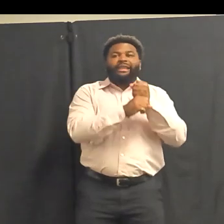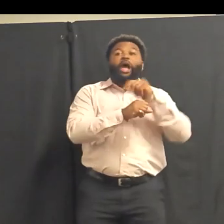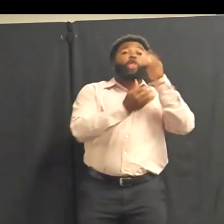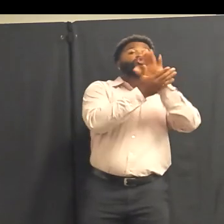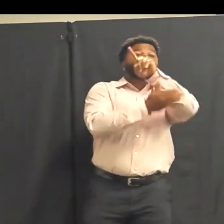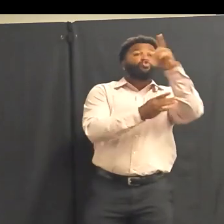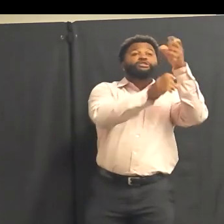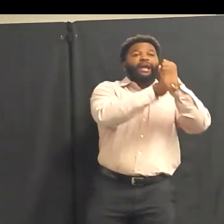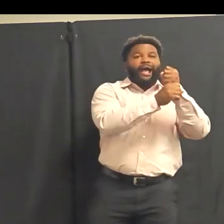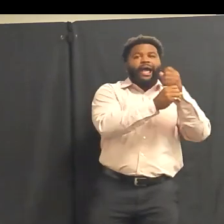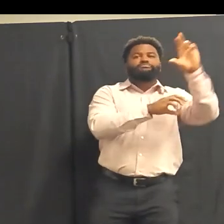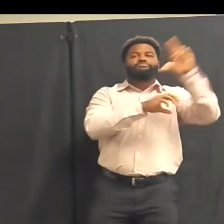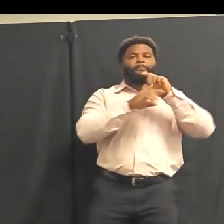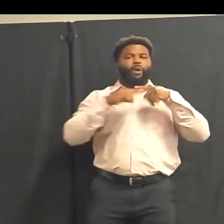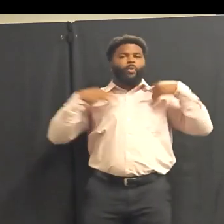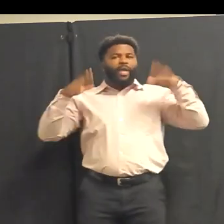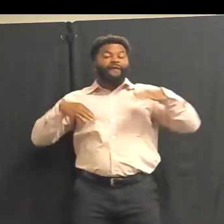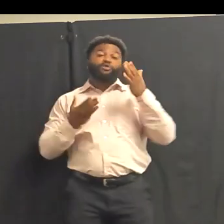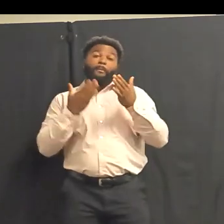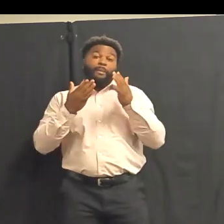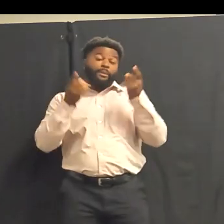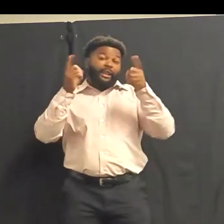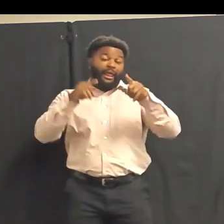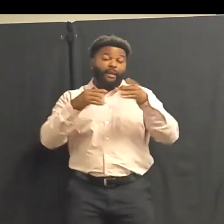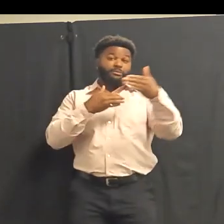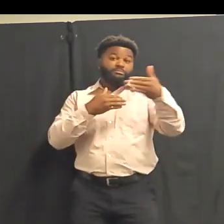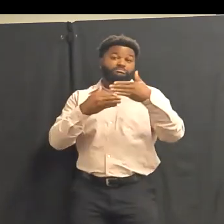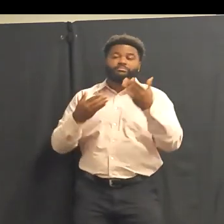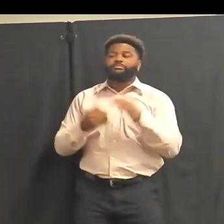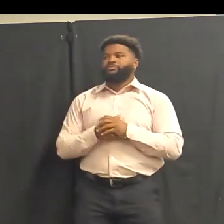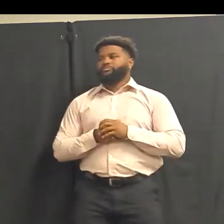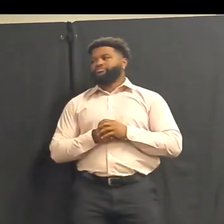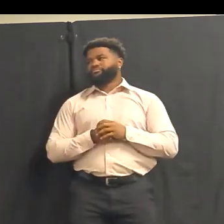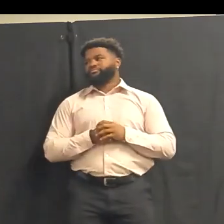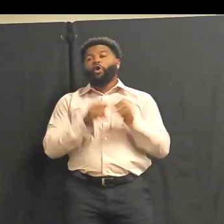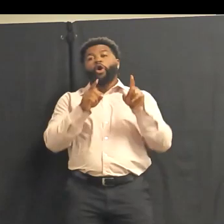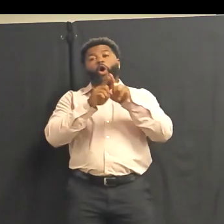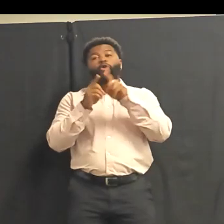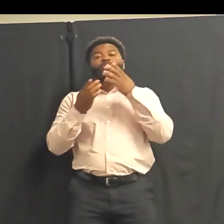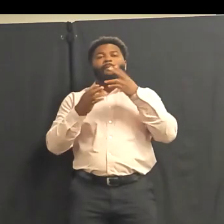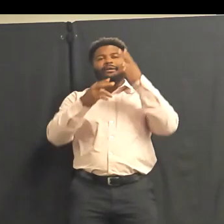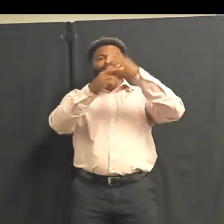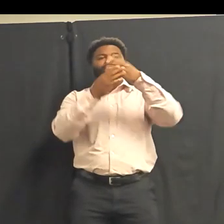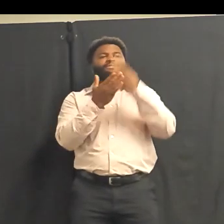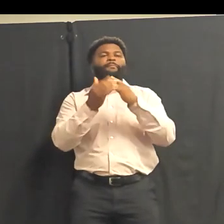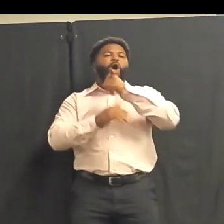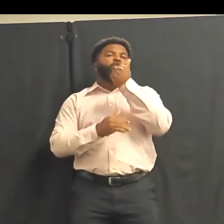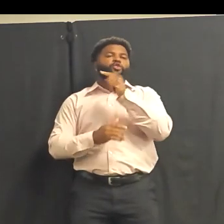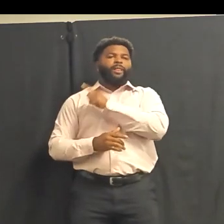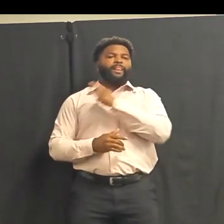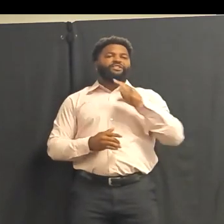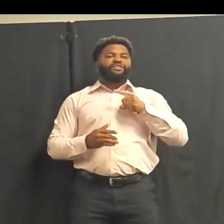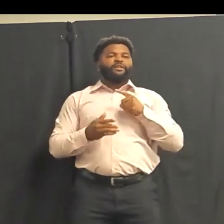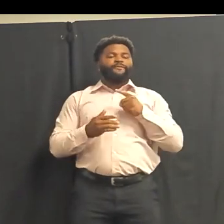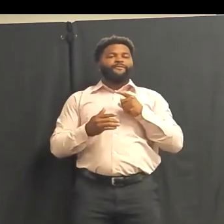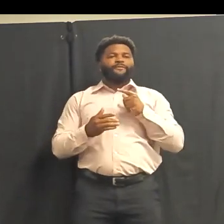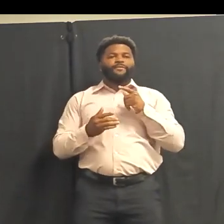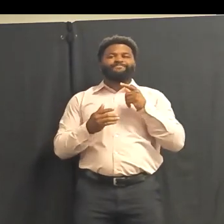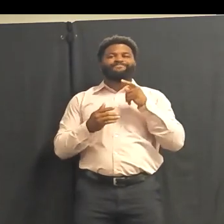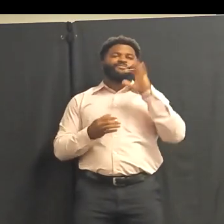to. And then he also talked about some other legislative things that we might be able to look at